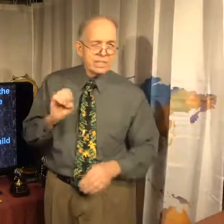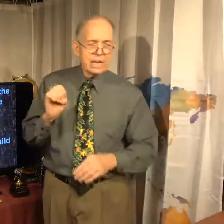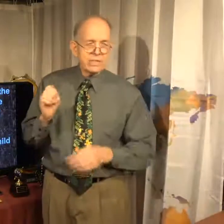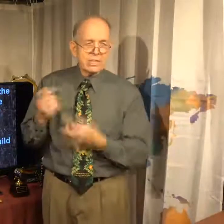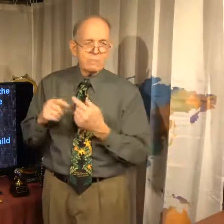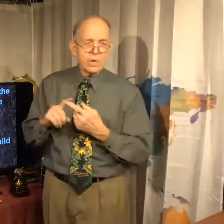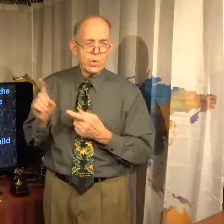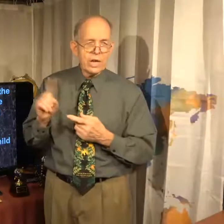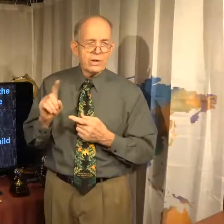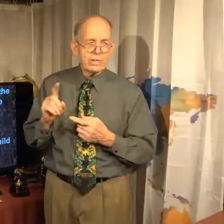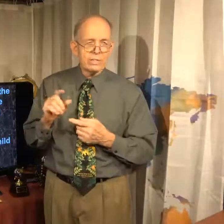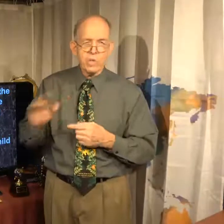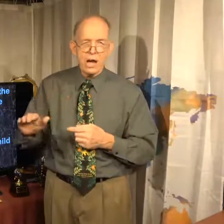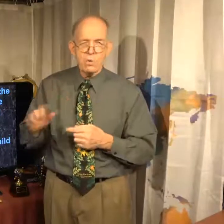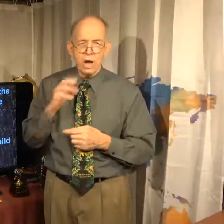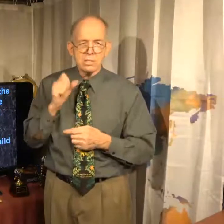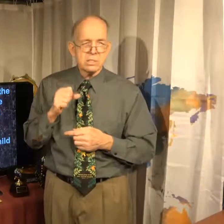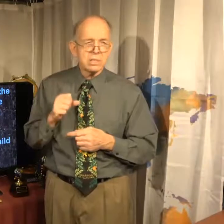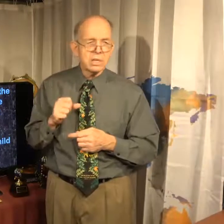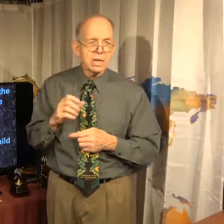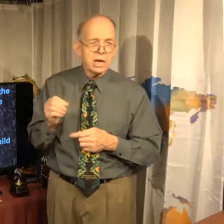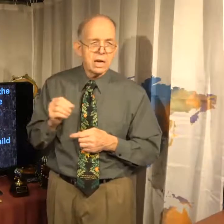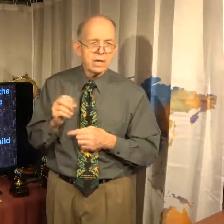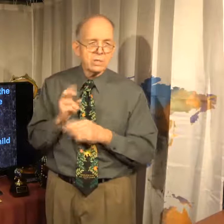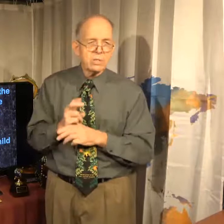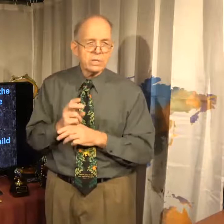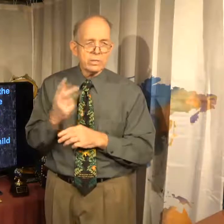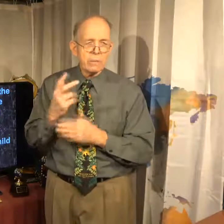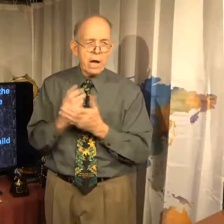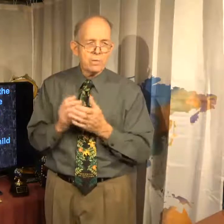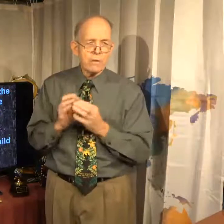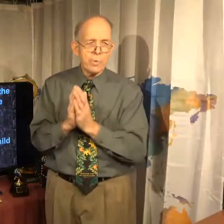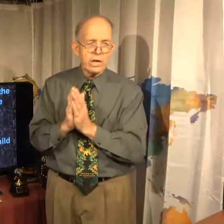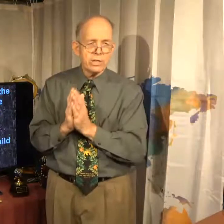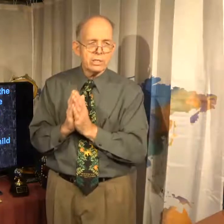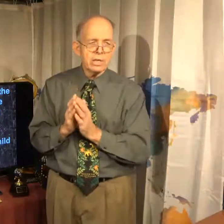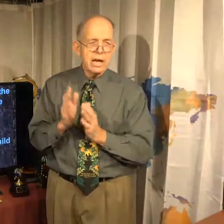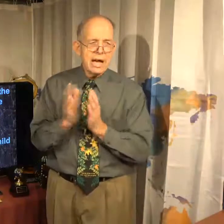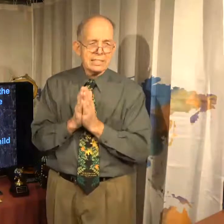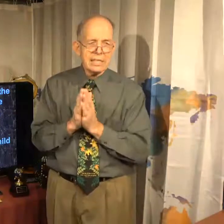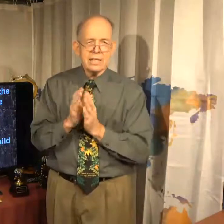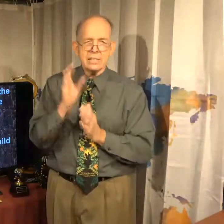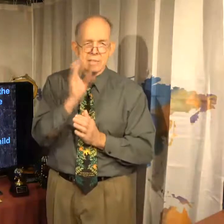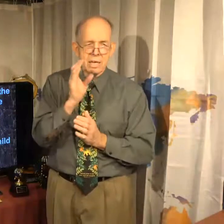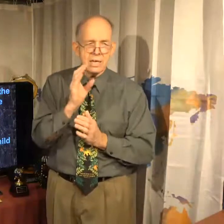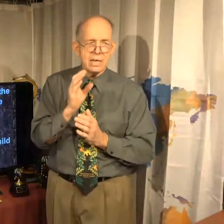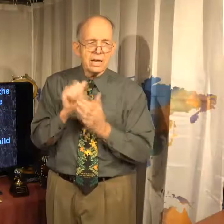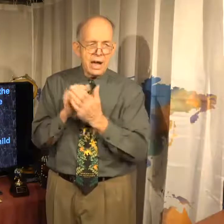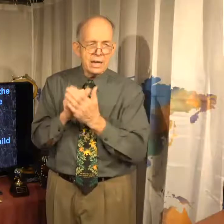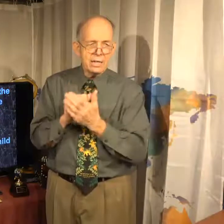Lisa came to where the child was, and usually deep out a prayer, asking she and I,